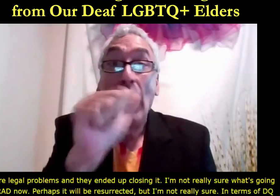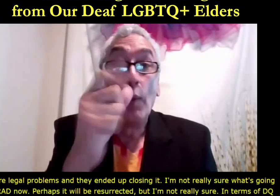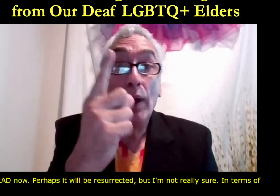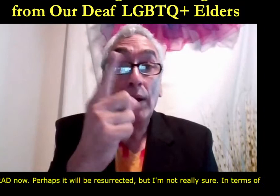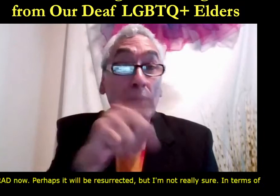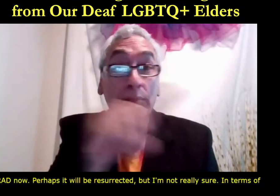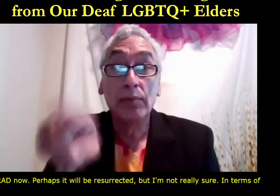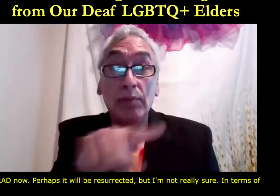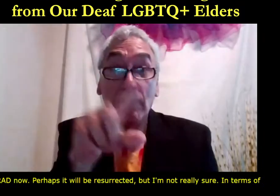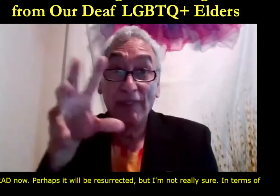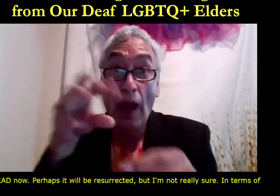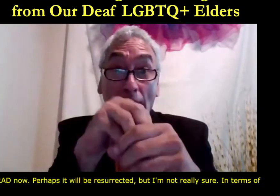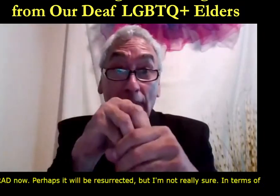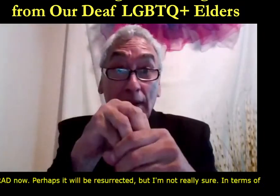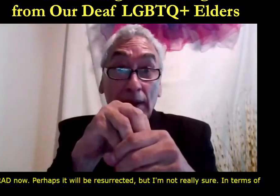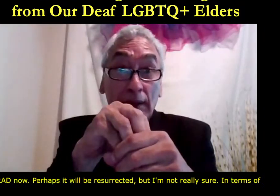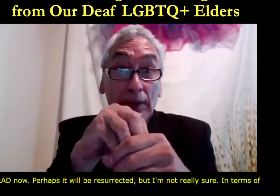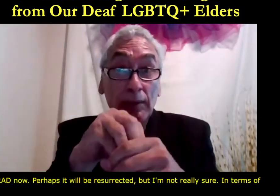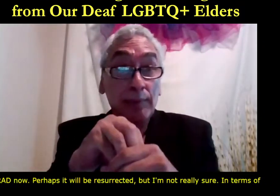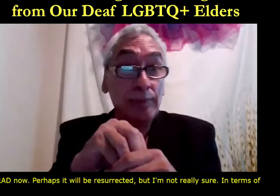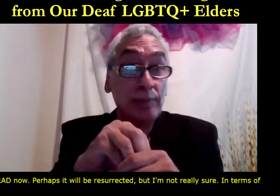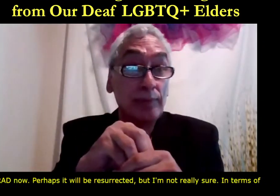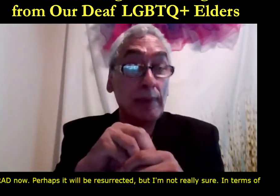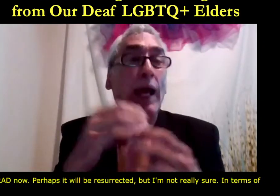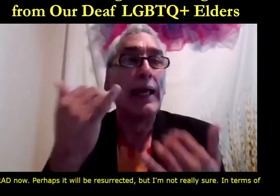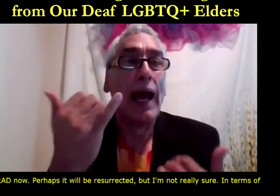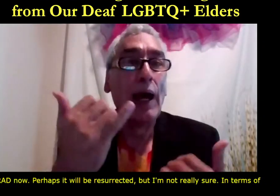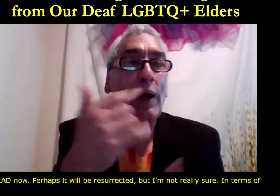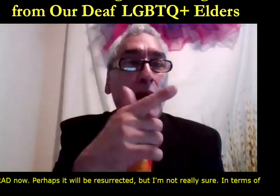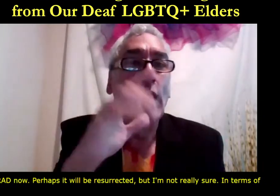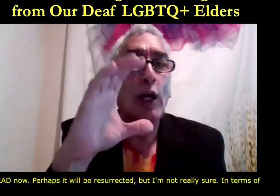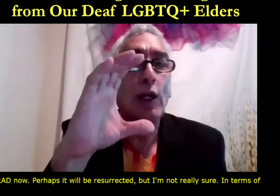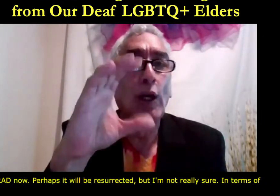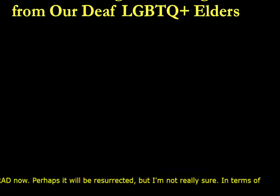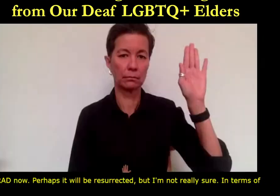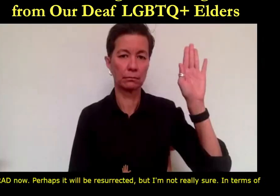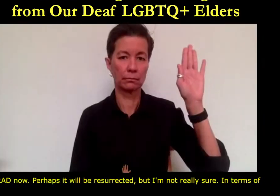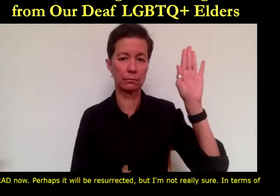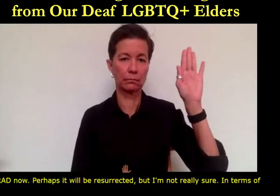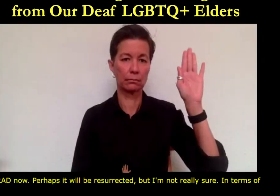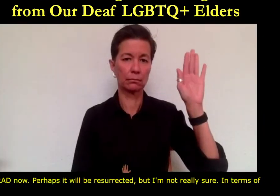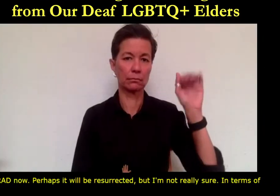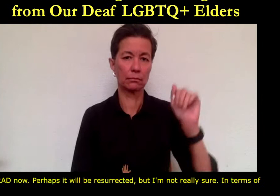just never had the opportunity how about the rest of you are you guys all involved in those things coco